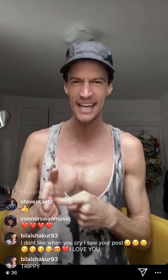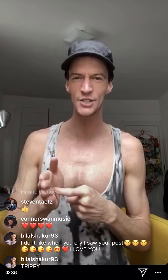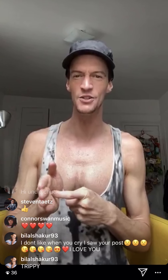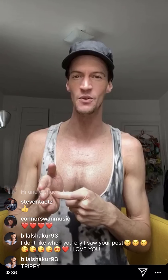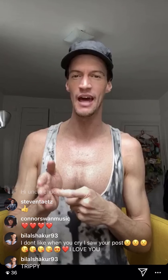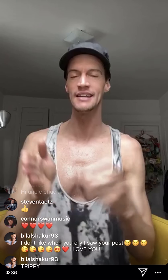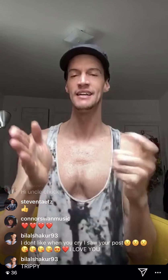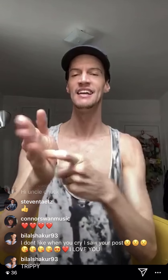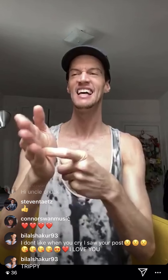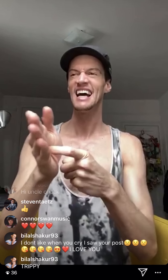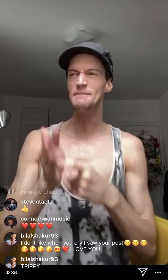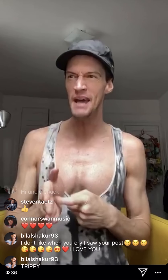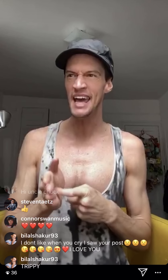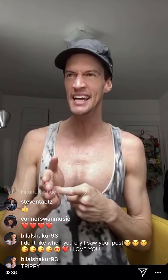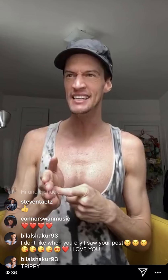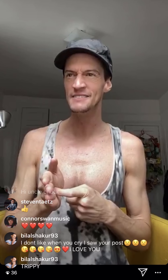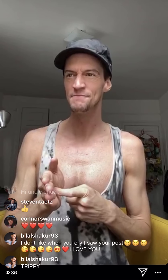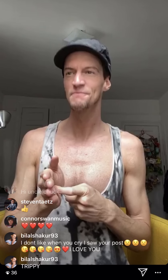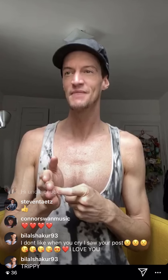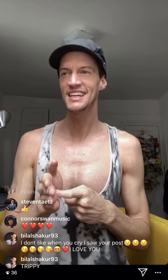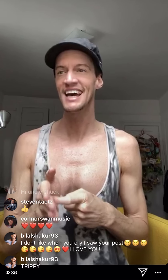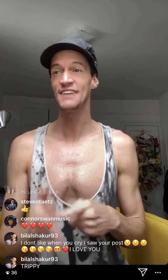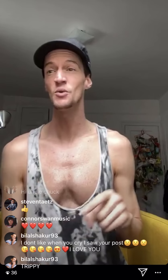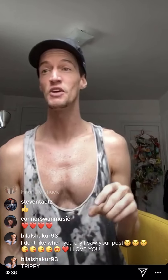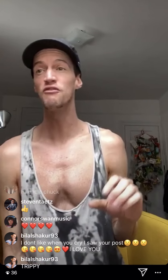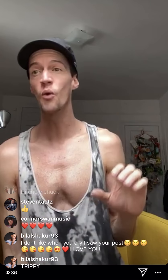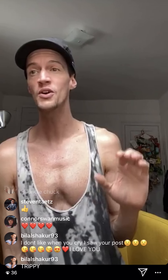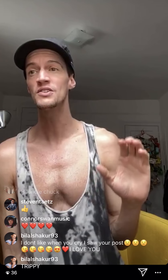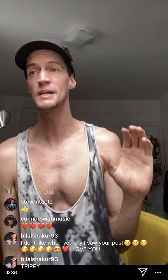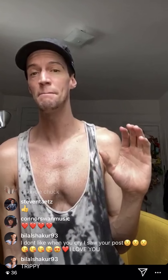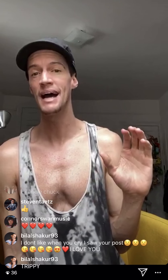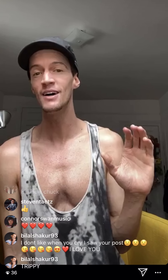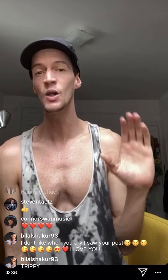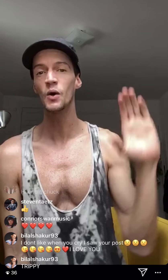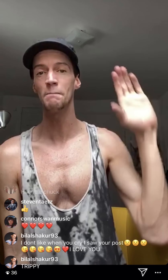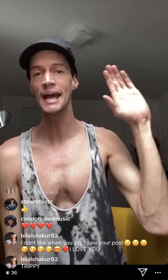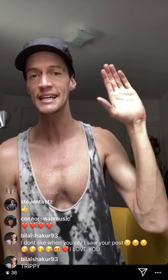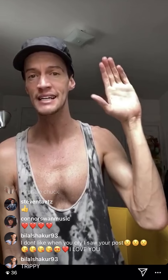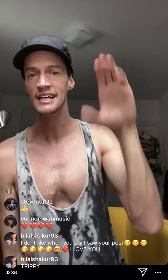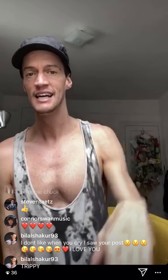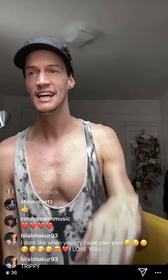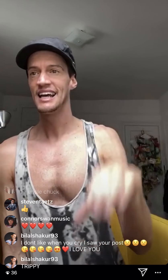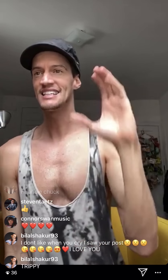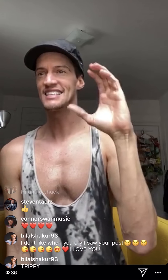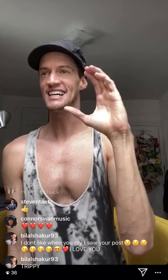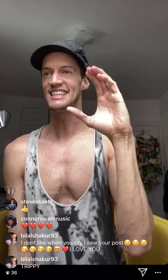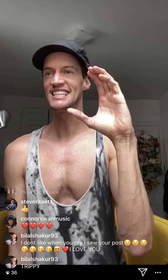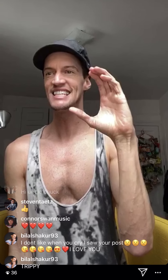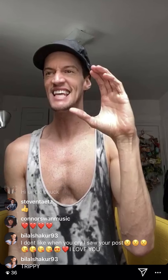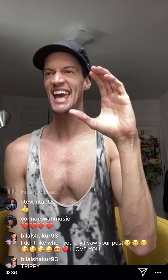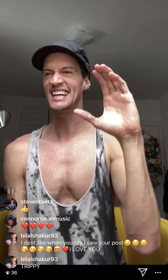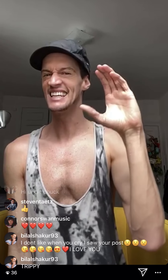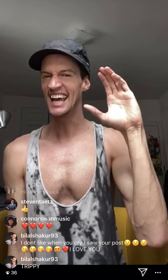do that. I demand. Yeah, if you want to force, compel, or make, it's the C hand, and it just comes